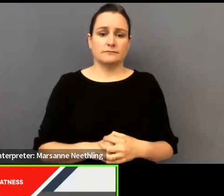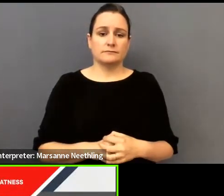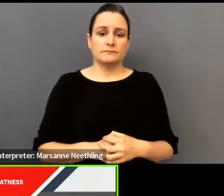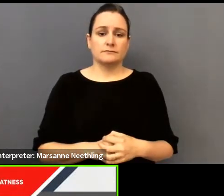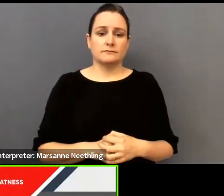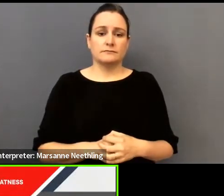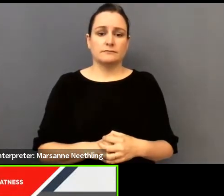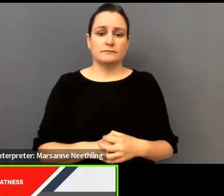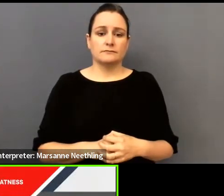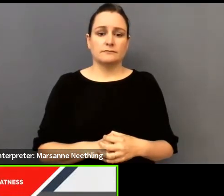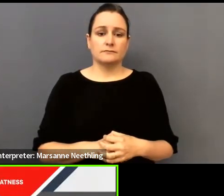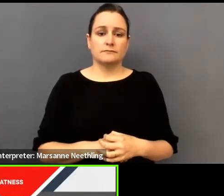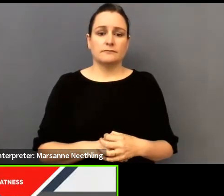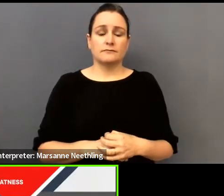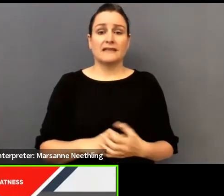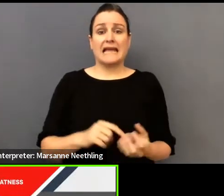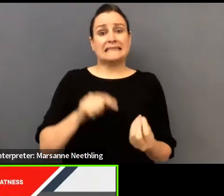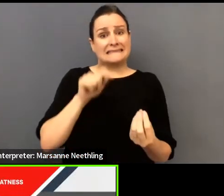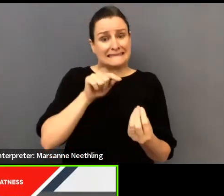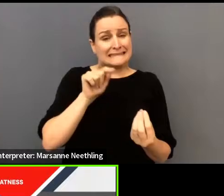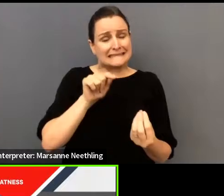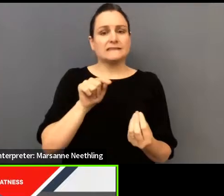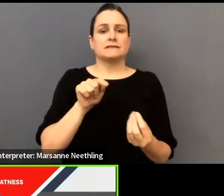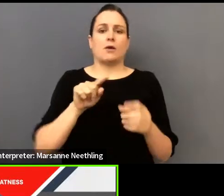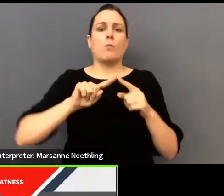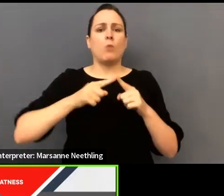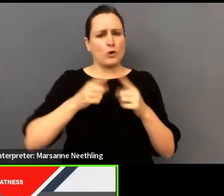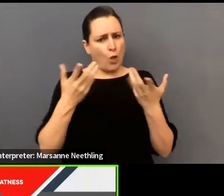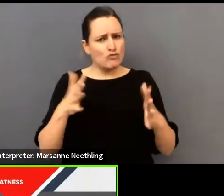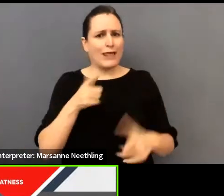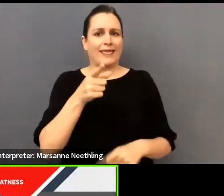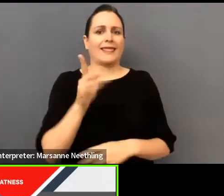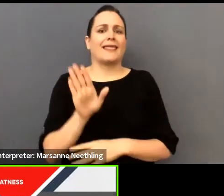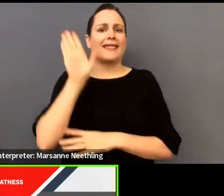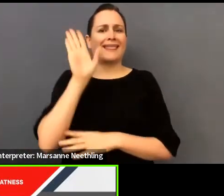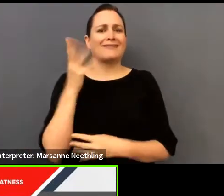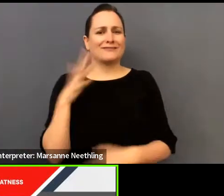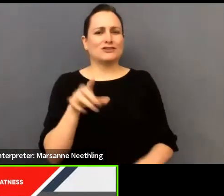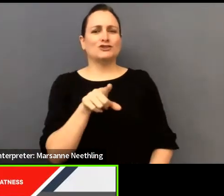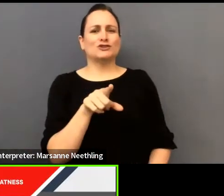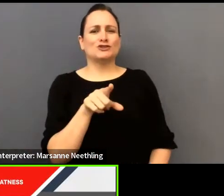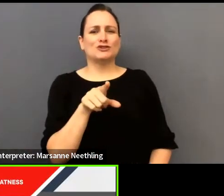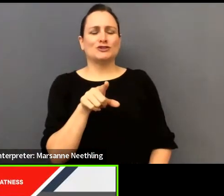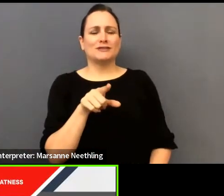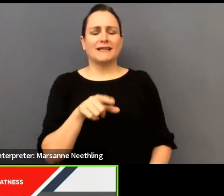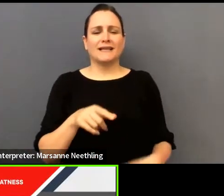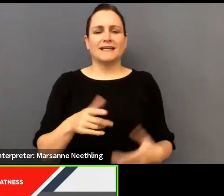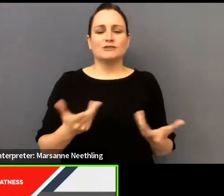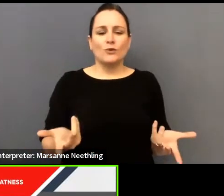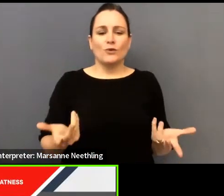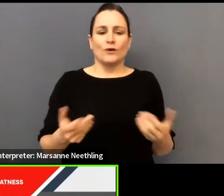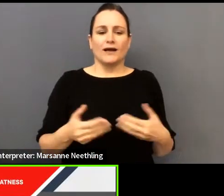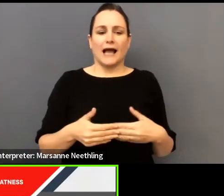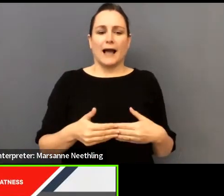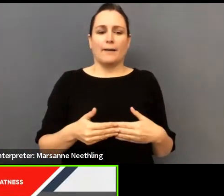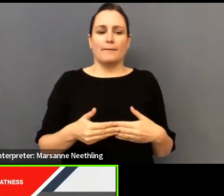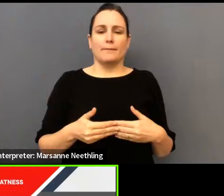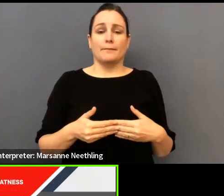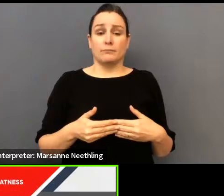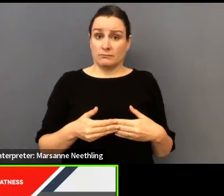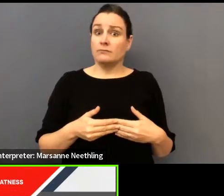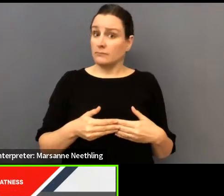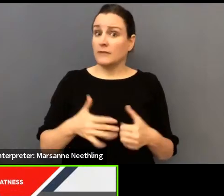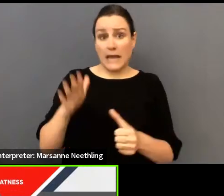by different panelists already. So it's really a concern. We're saying that this is important, but what's